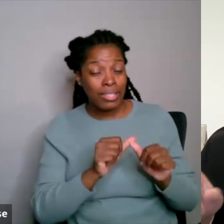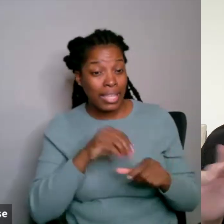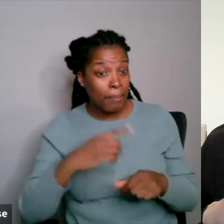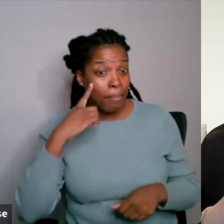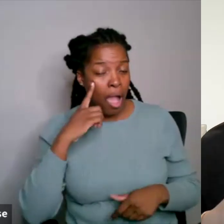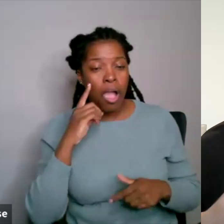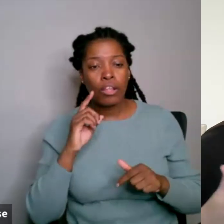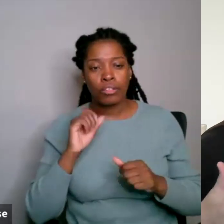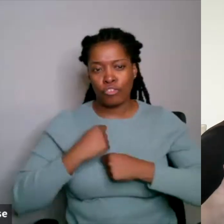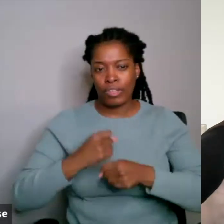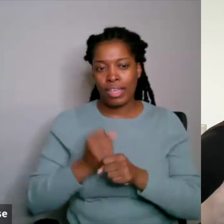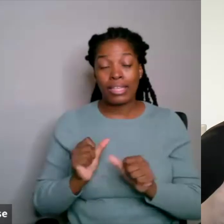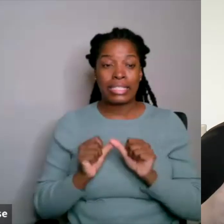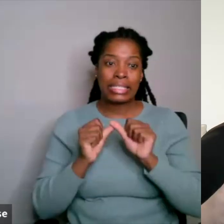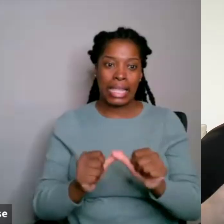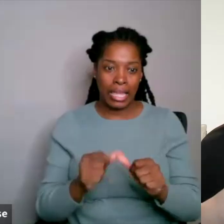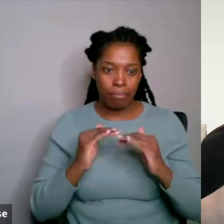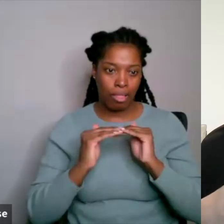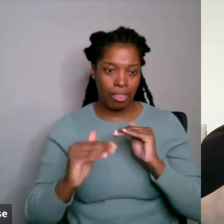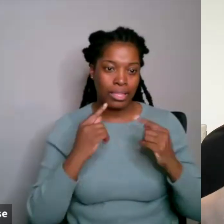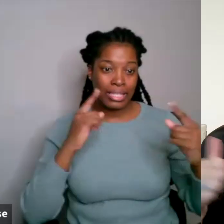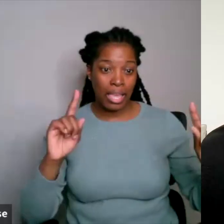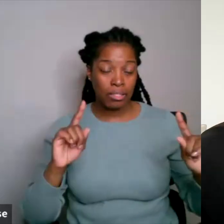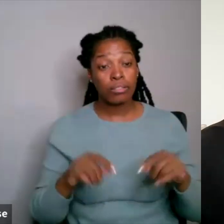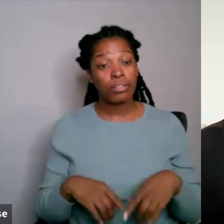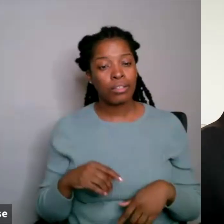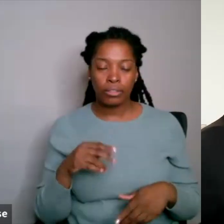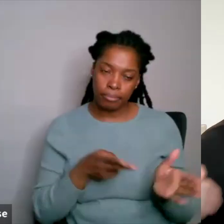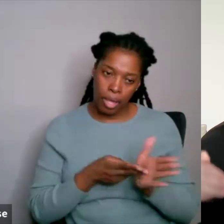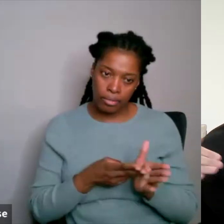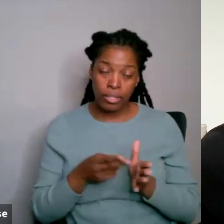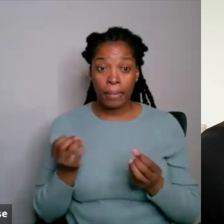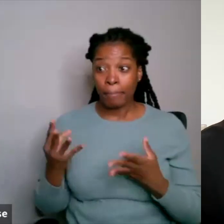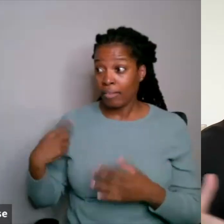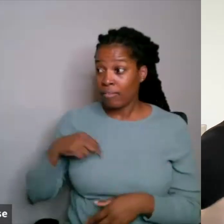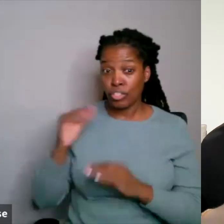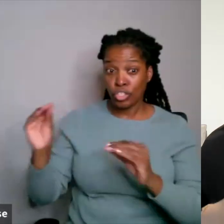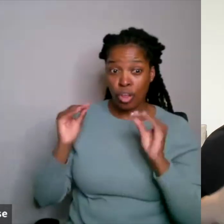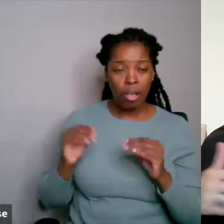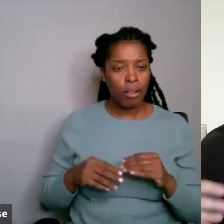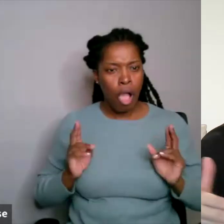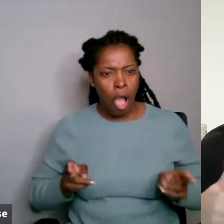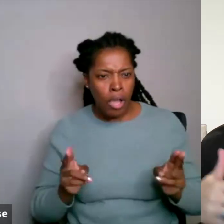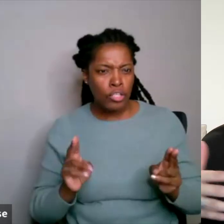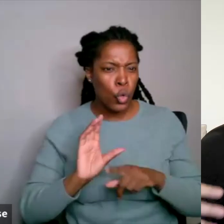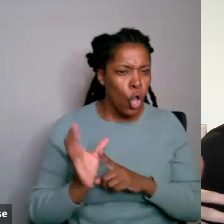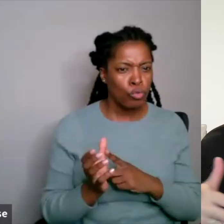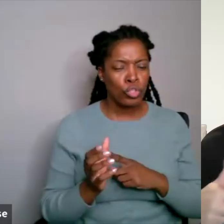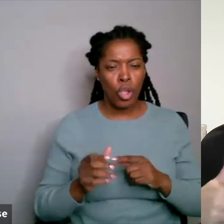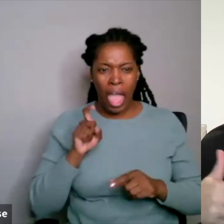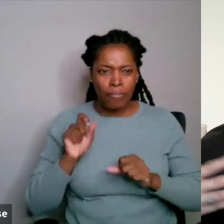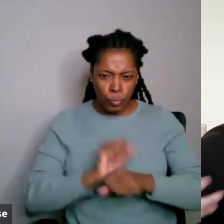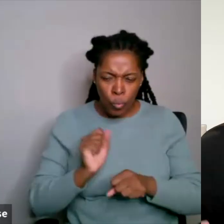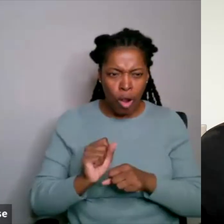success. Let's be honest, many of us were taught to succeed, we had to grind nonstop. Hustle culture told us outwork,